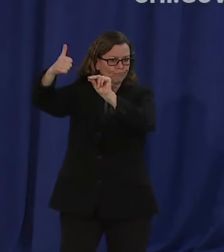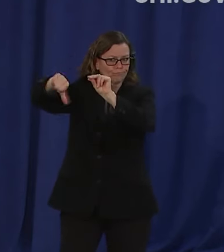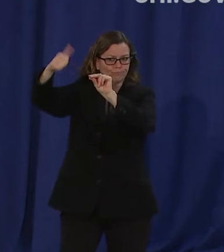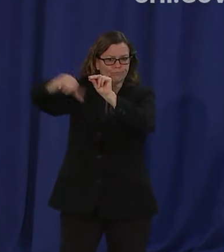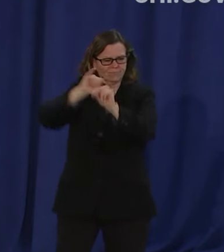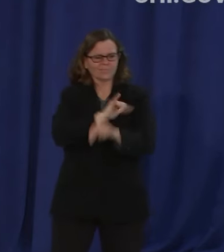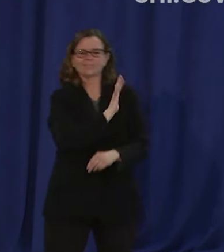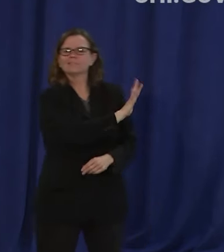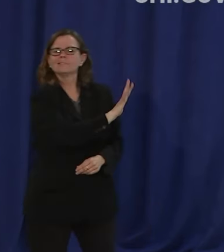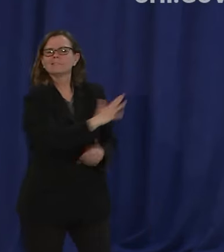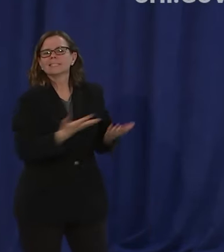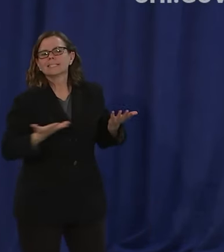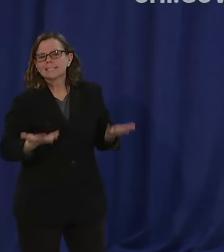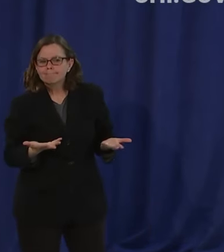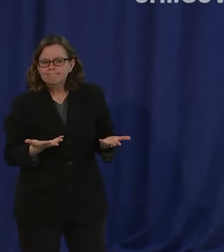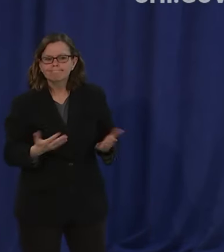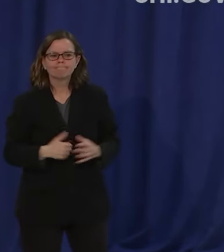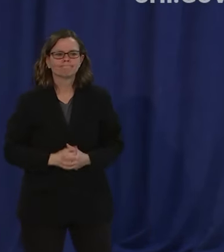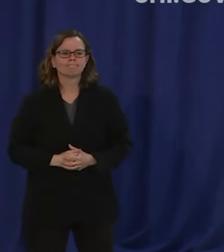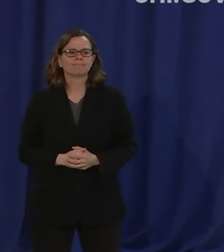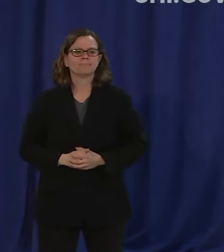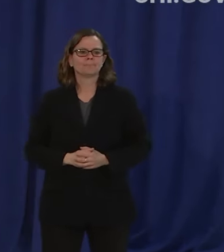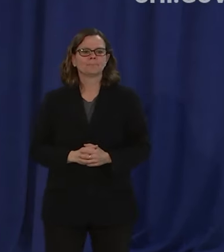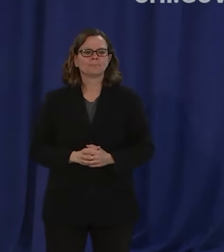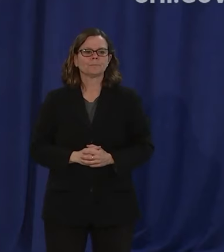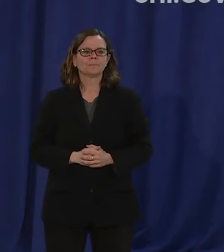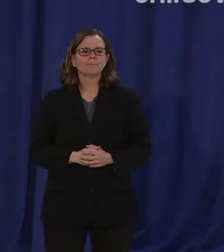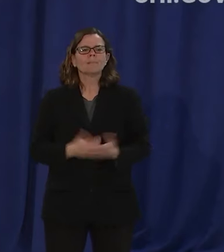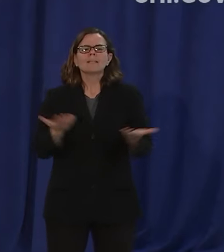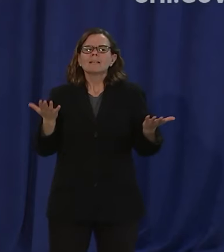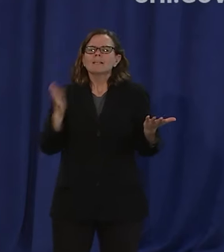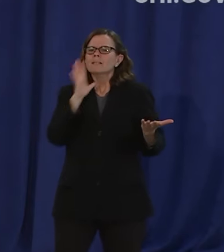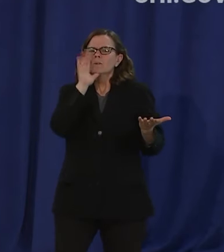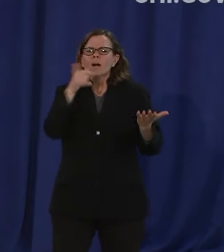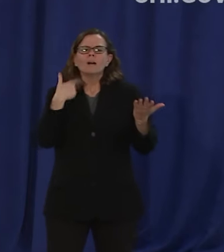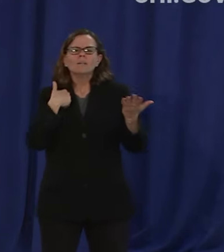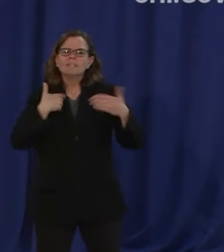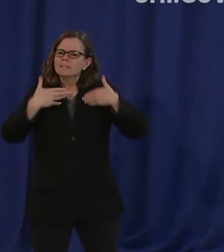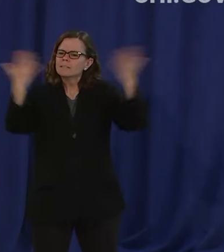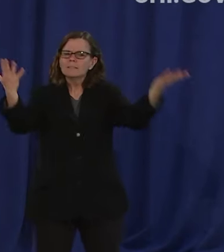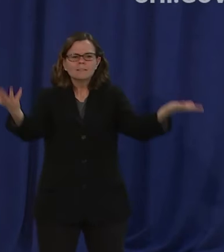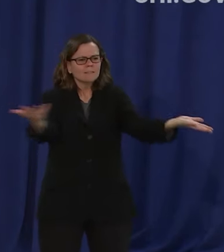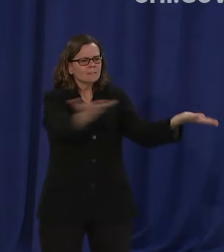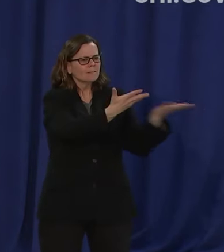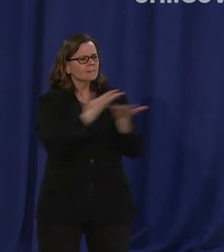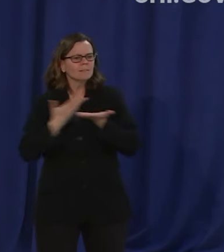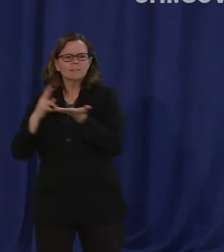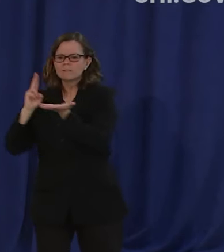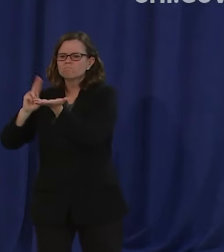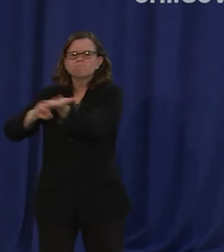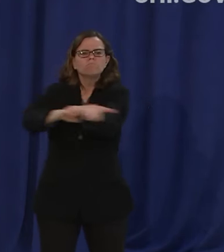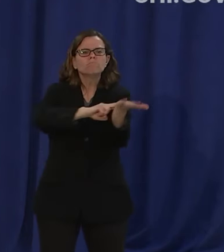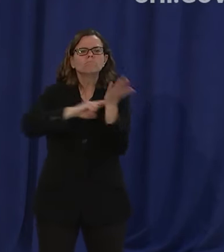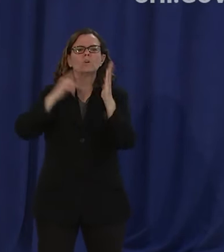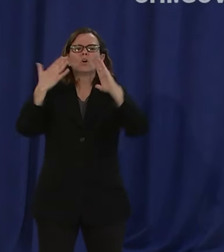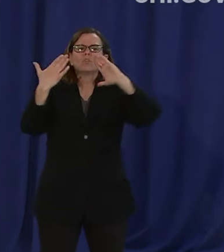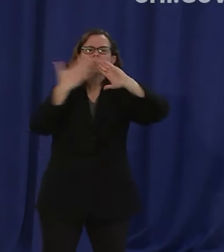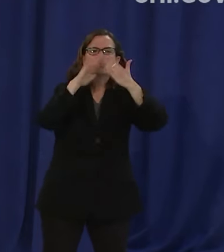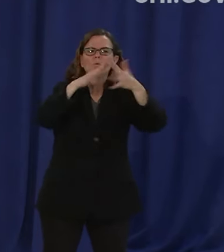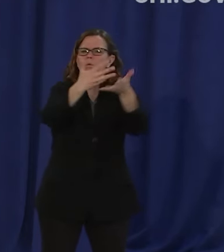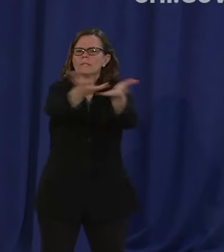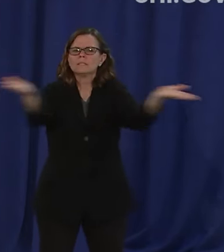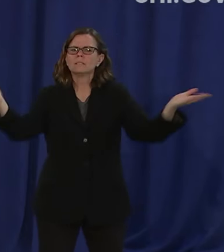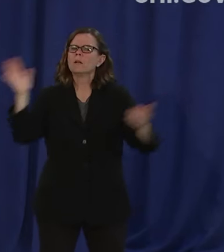Baca channel 7 why not debate the issues in public today specifically the emergency powers you're seeking as opposed to